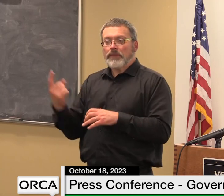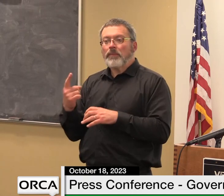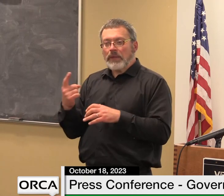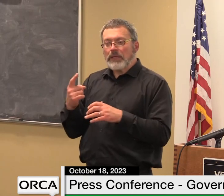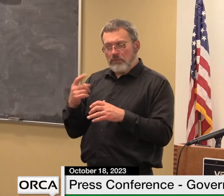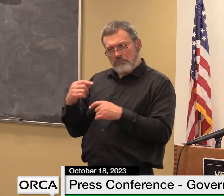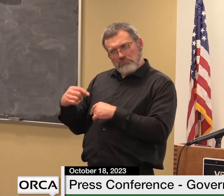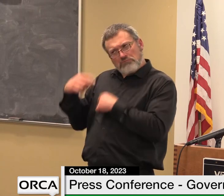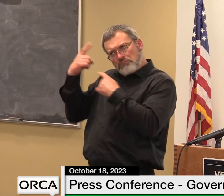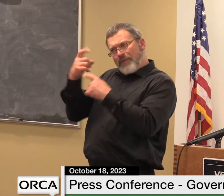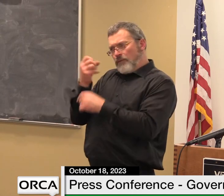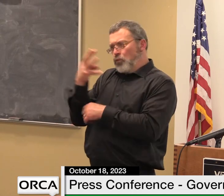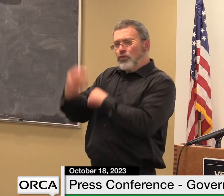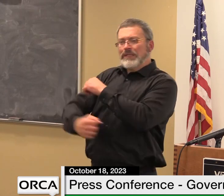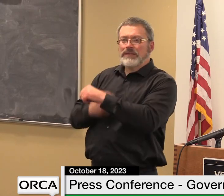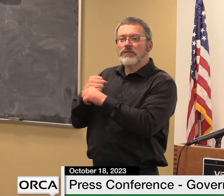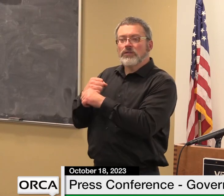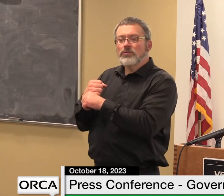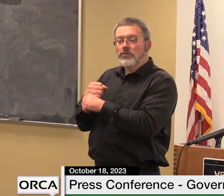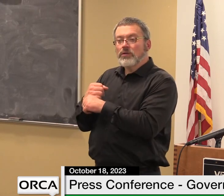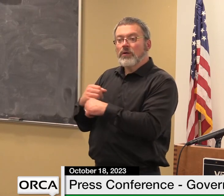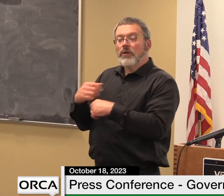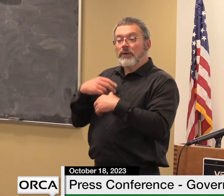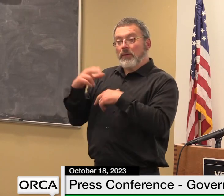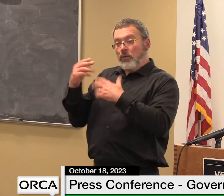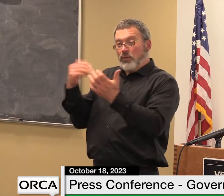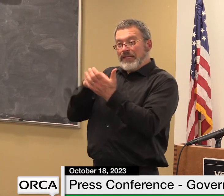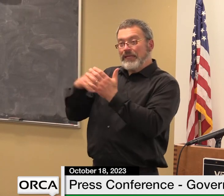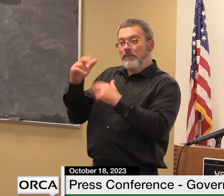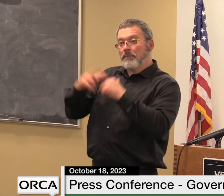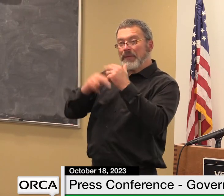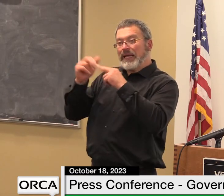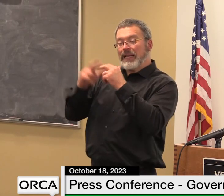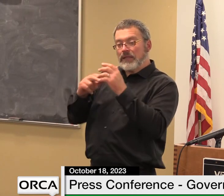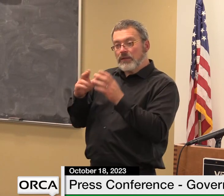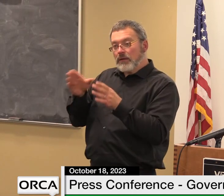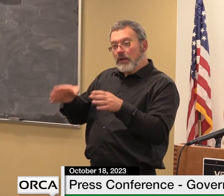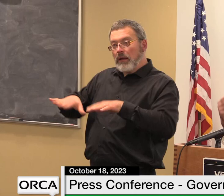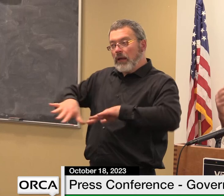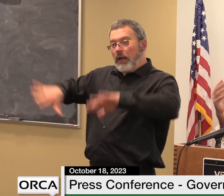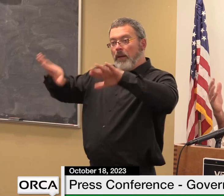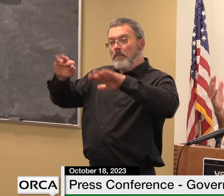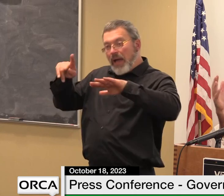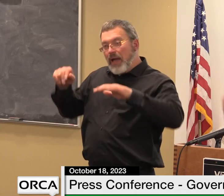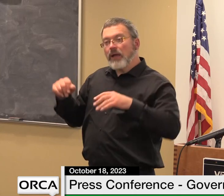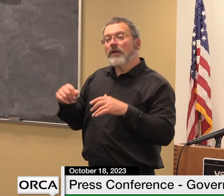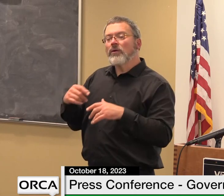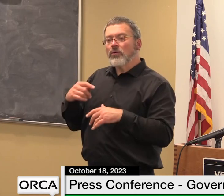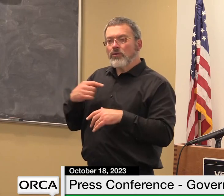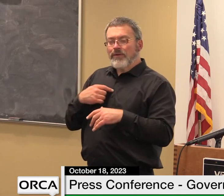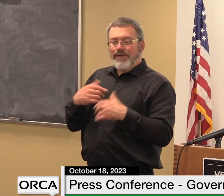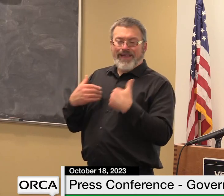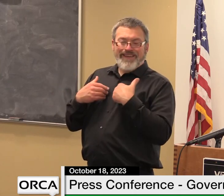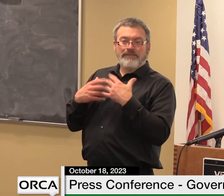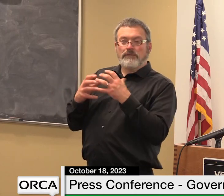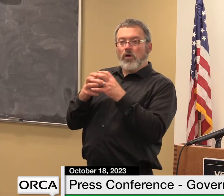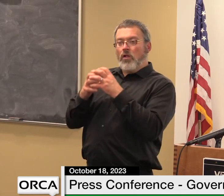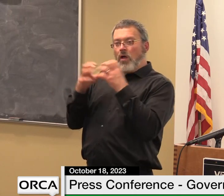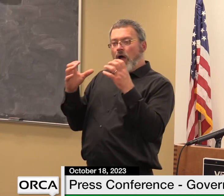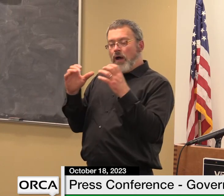When we rebuild, we have a lot of money in terms